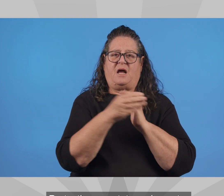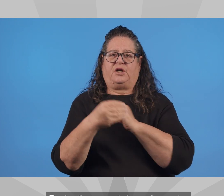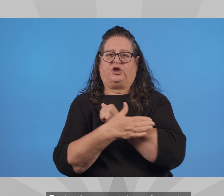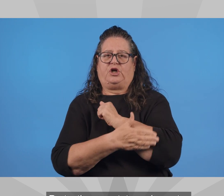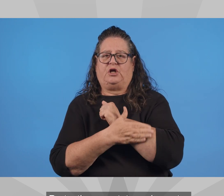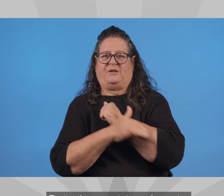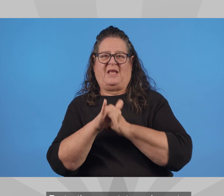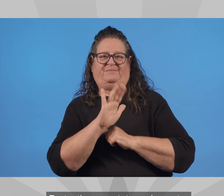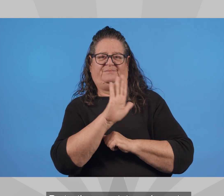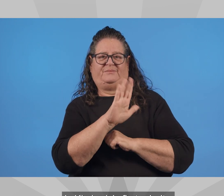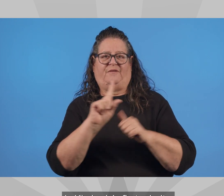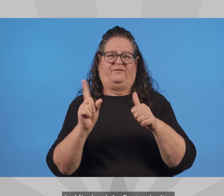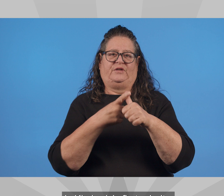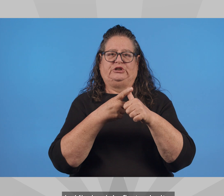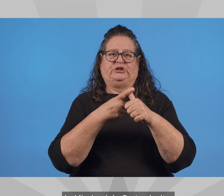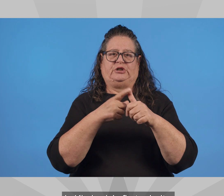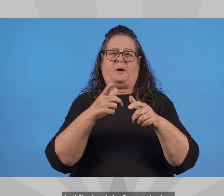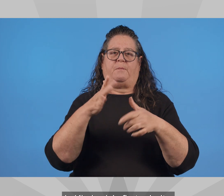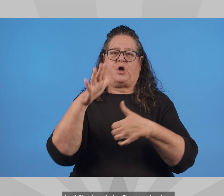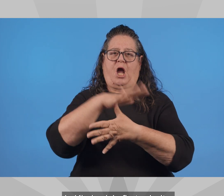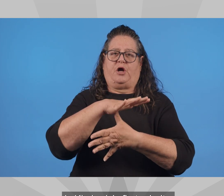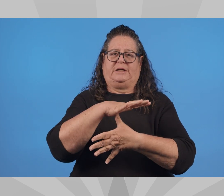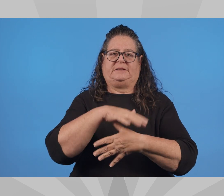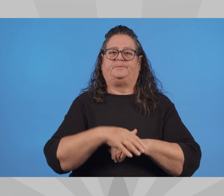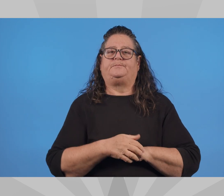Protecting our state and country is Kimberly's first priority.